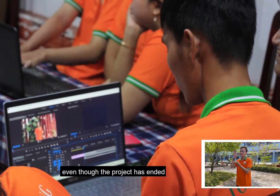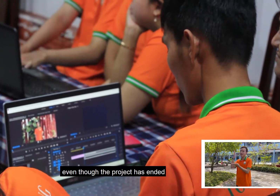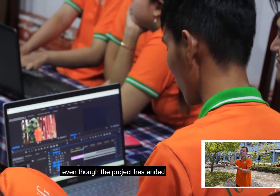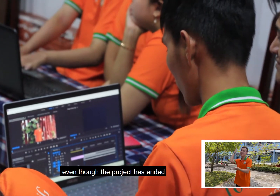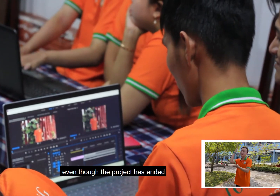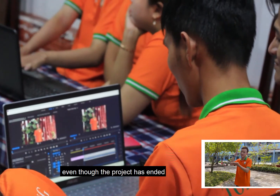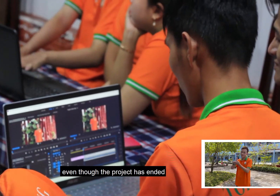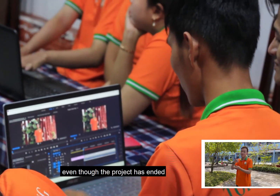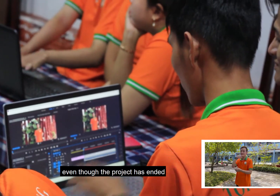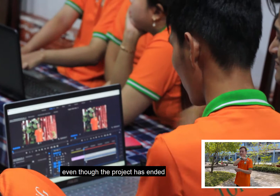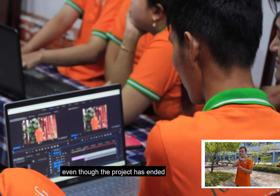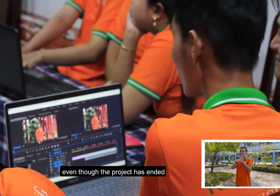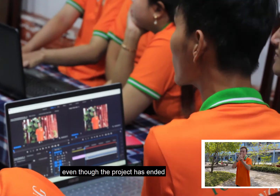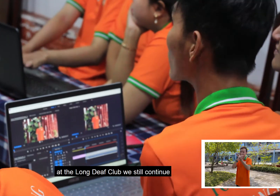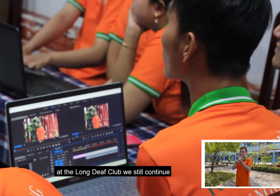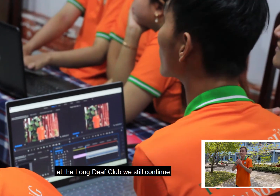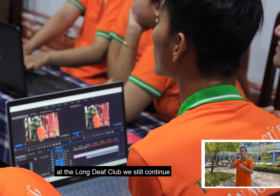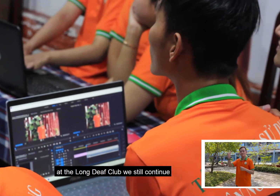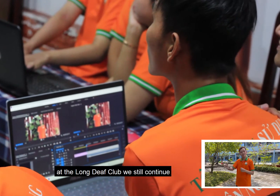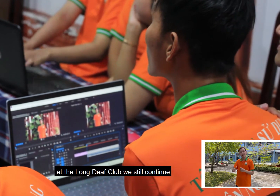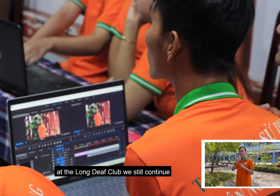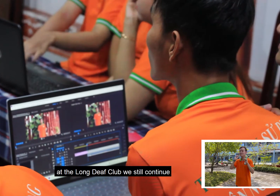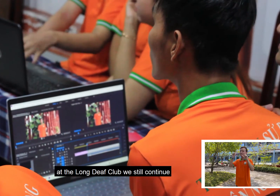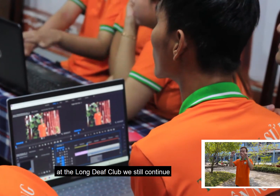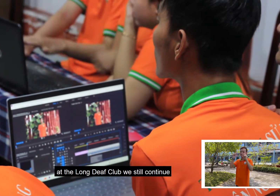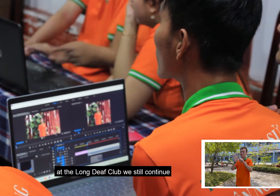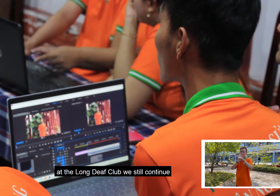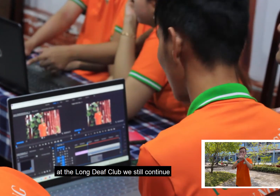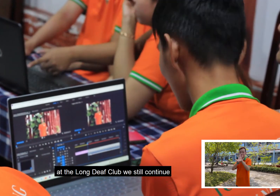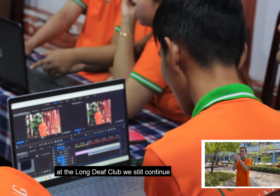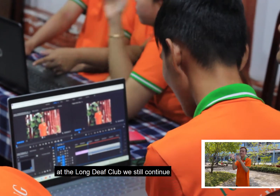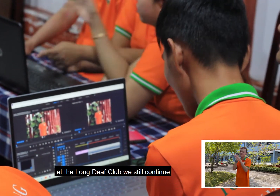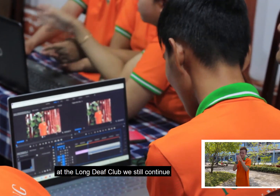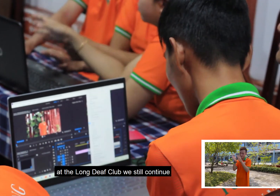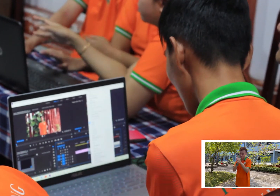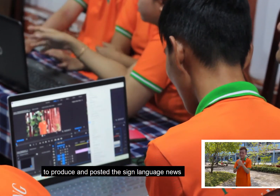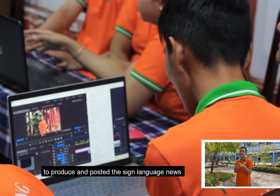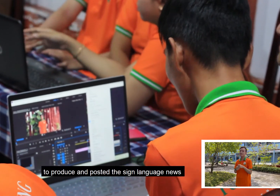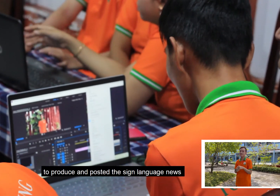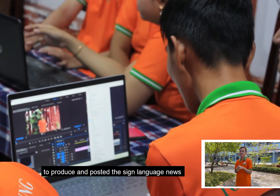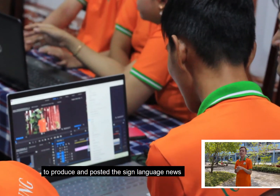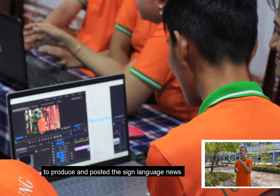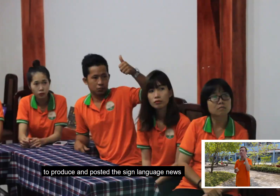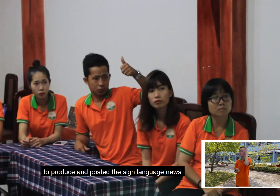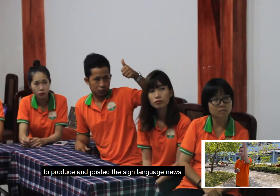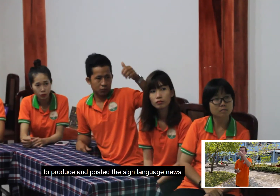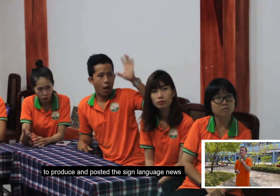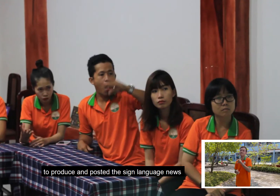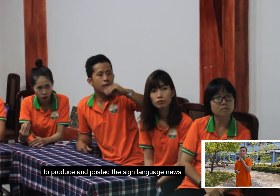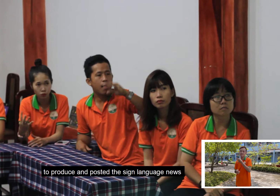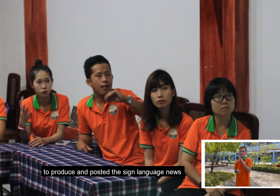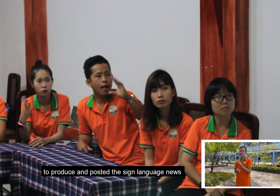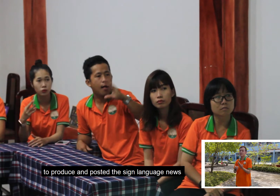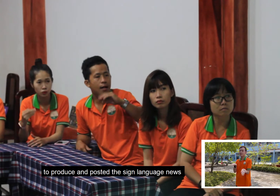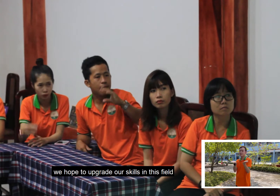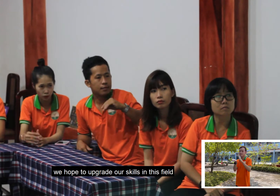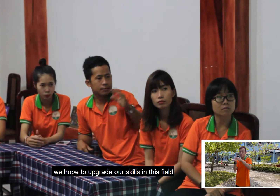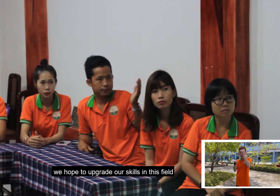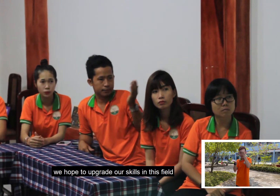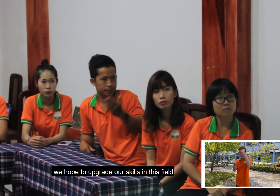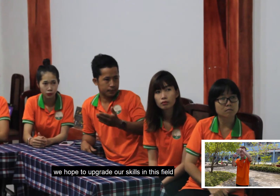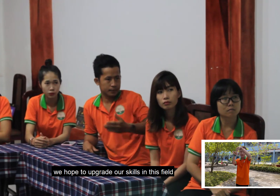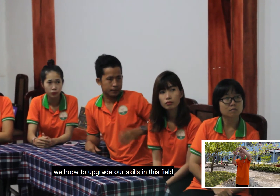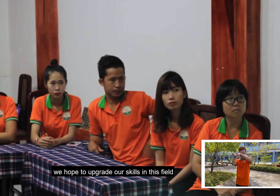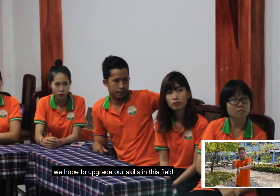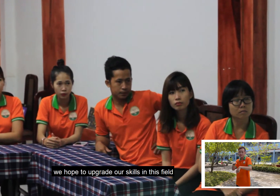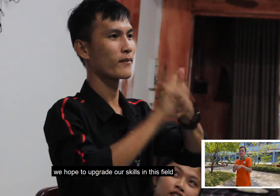Even though the project has ended, at Vĩnh Long Deaf Club, we still continue to produce and bolster the sign language news. We hope